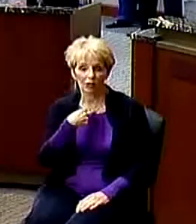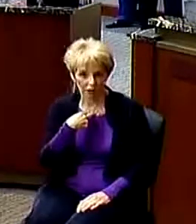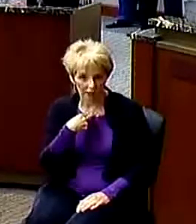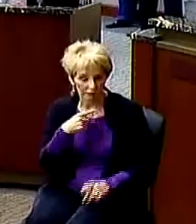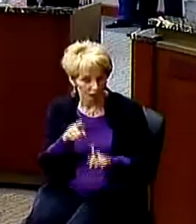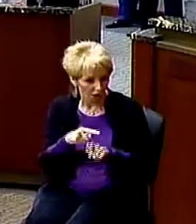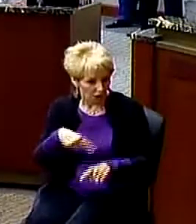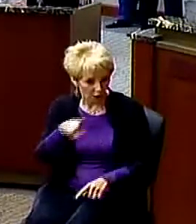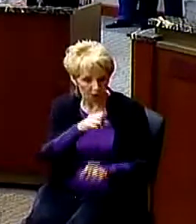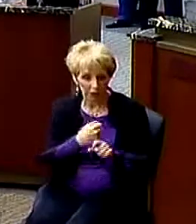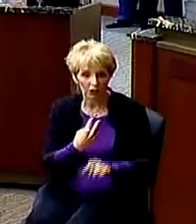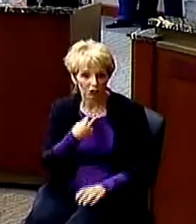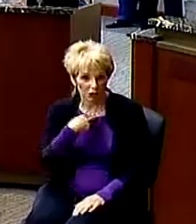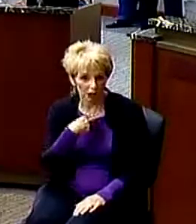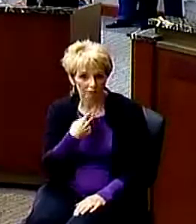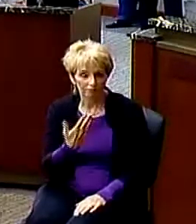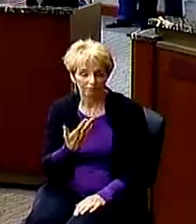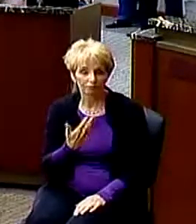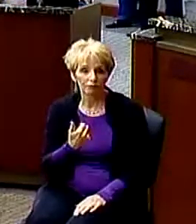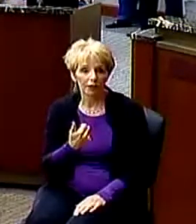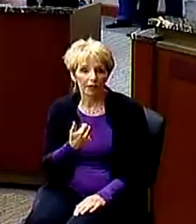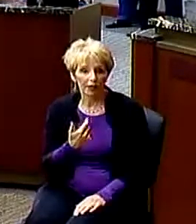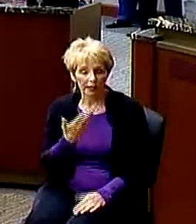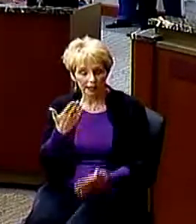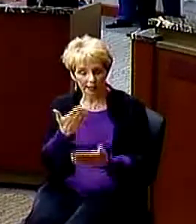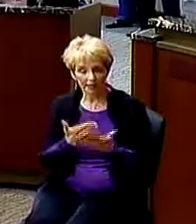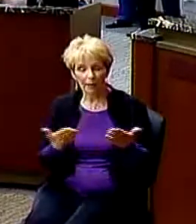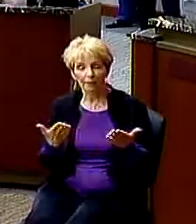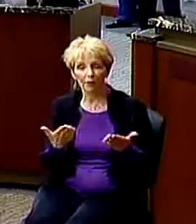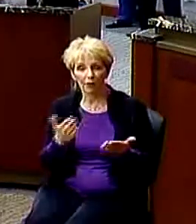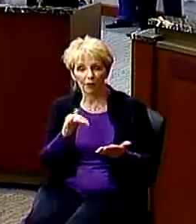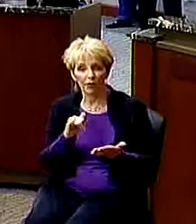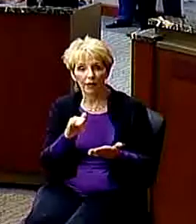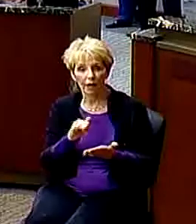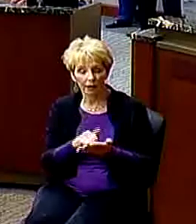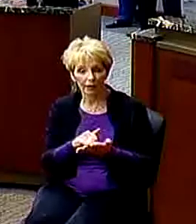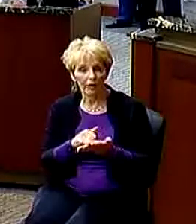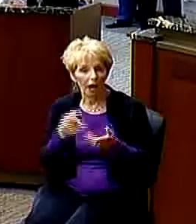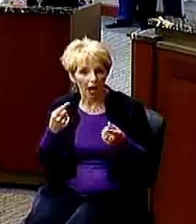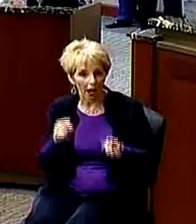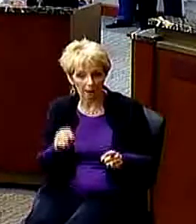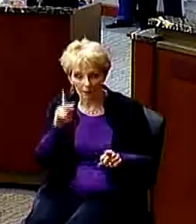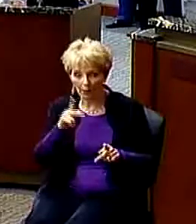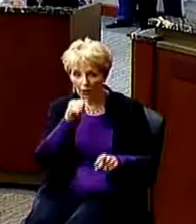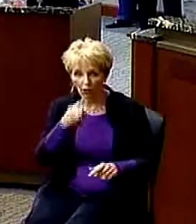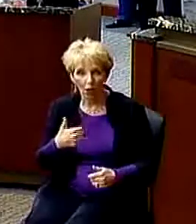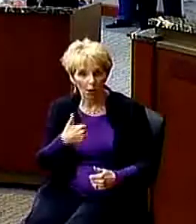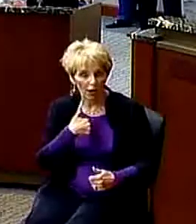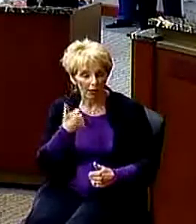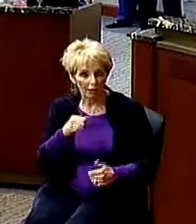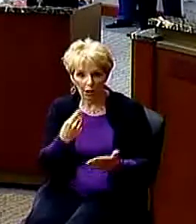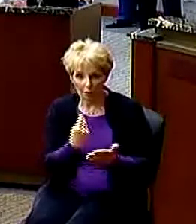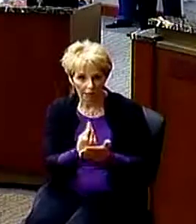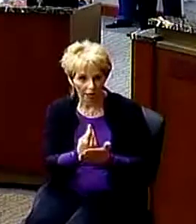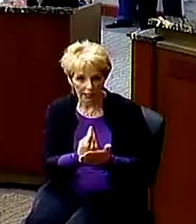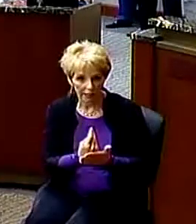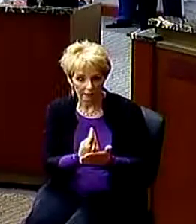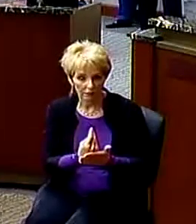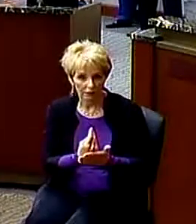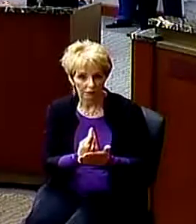just like you get stuck. It's just something that, it just happens. People just don't have any money.